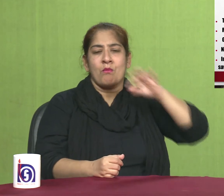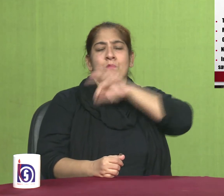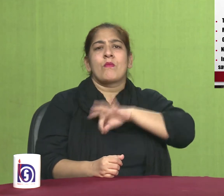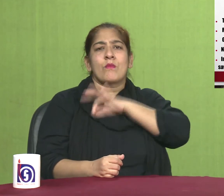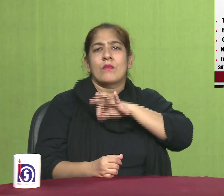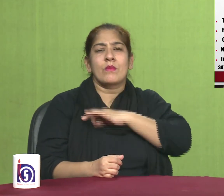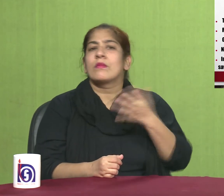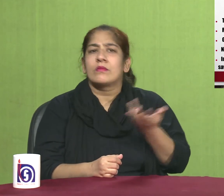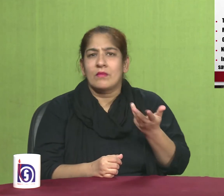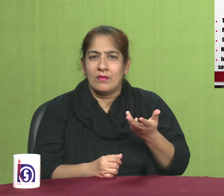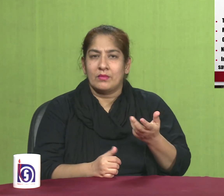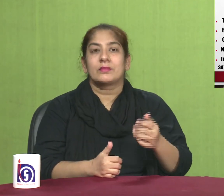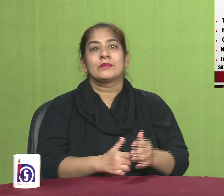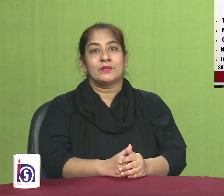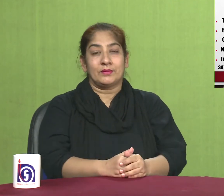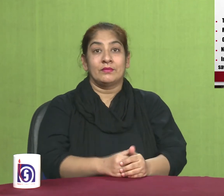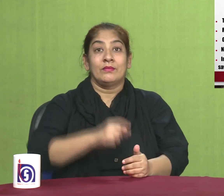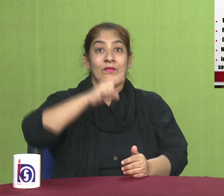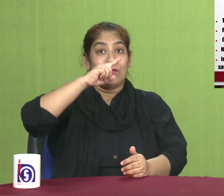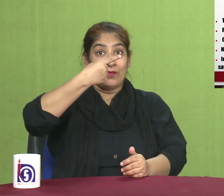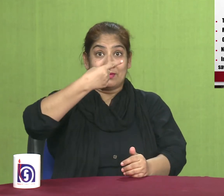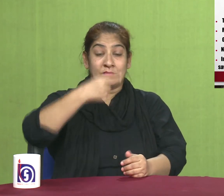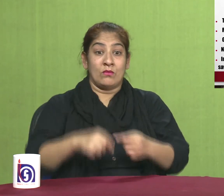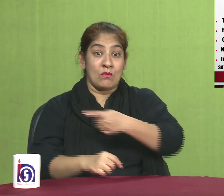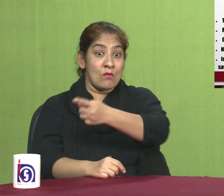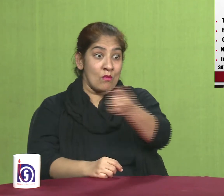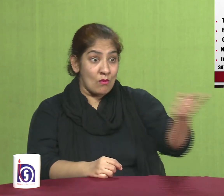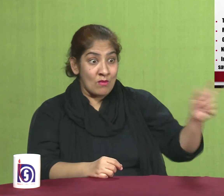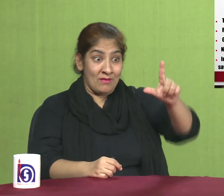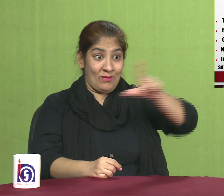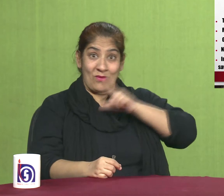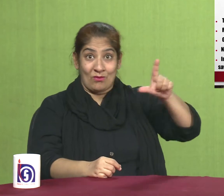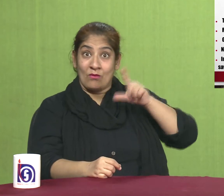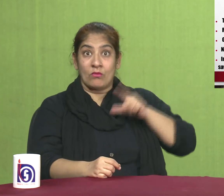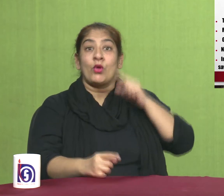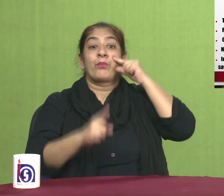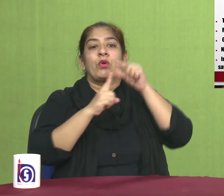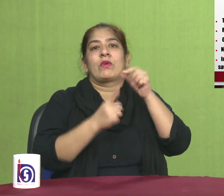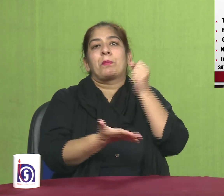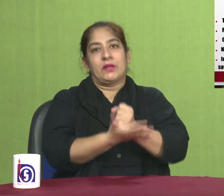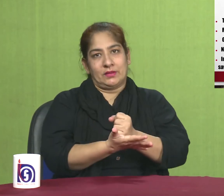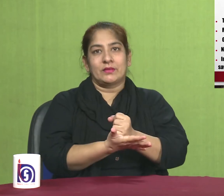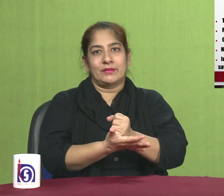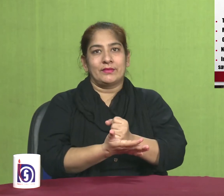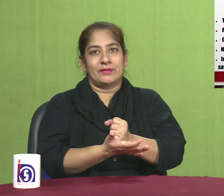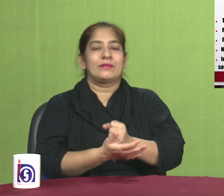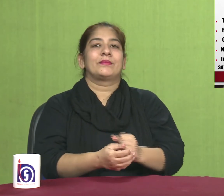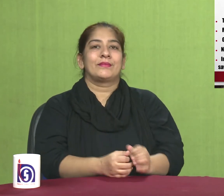Now, there are different benefits, merits of debentures. The first one is that they are